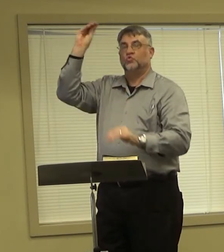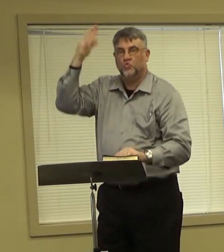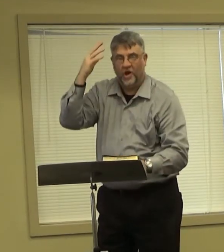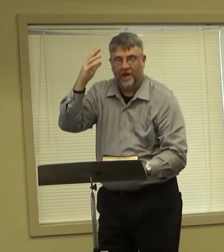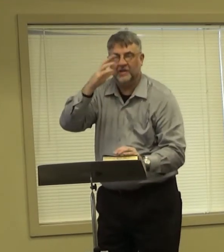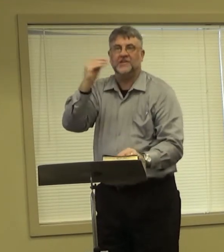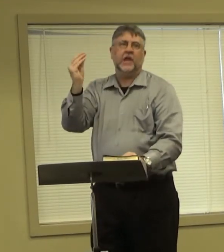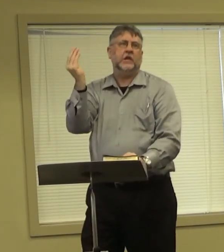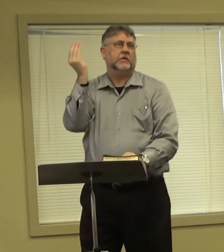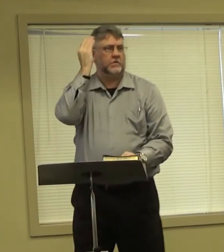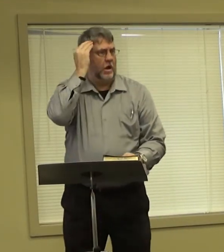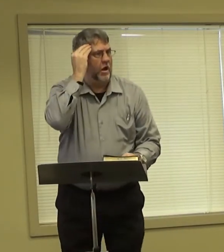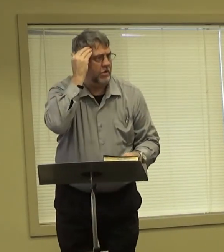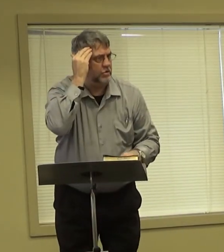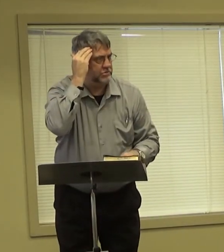spending time with God.